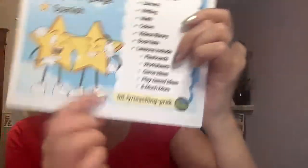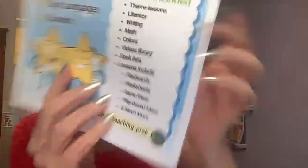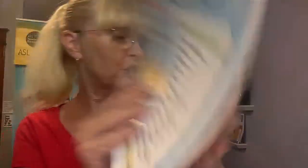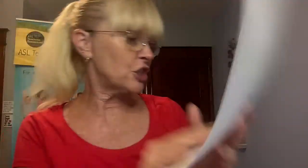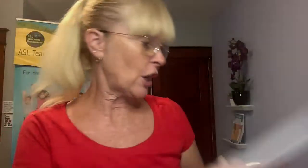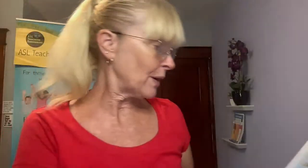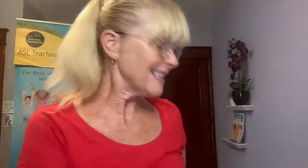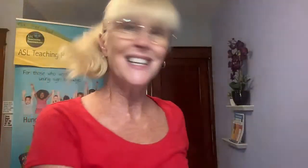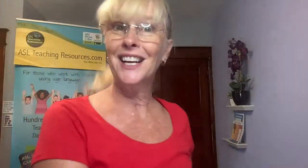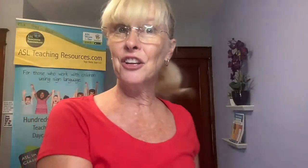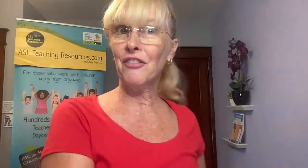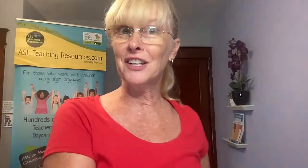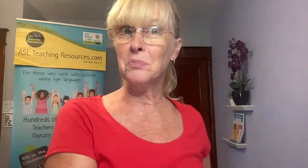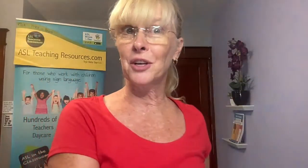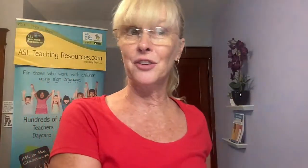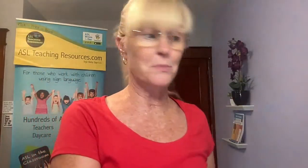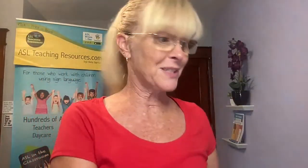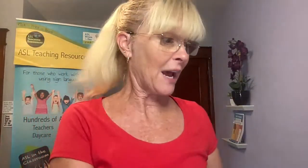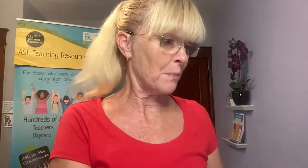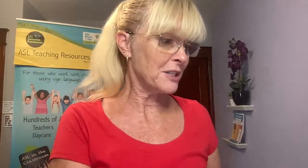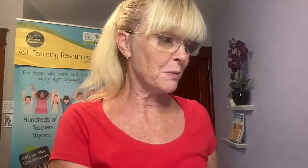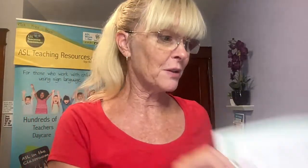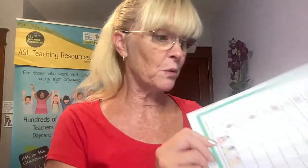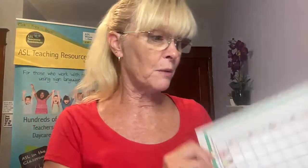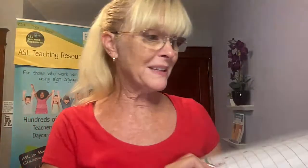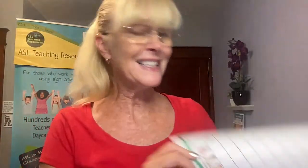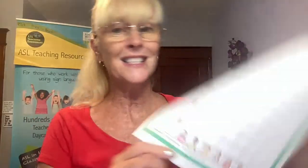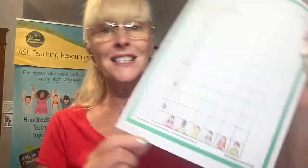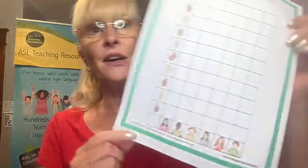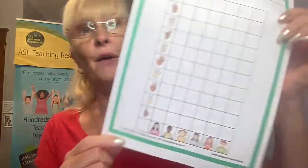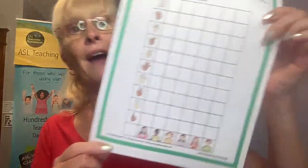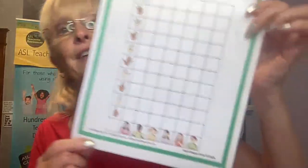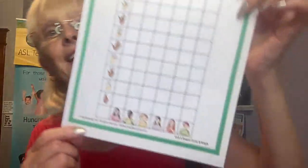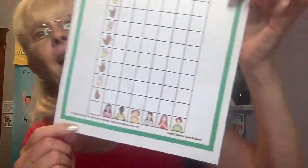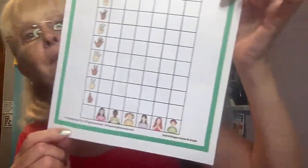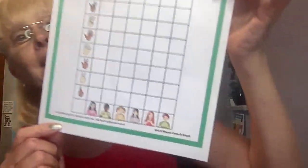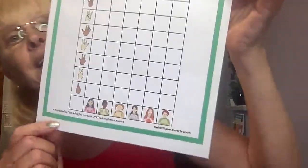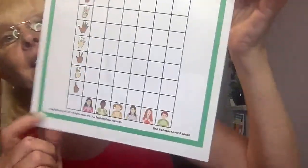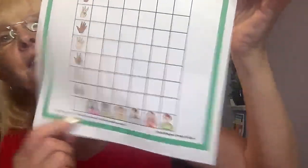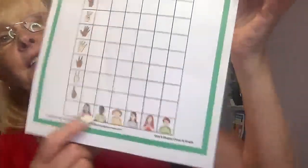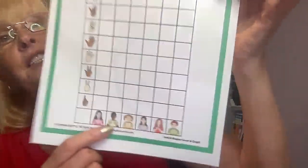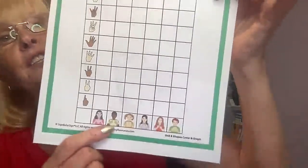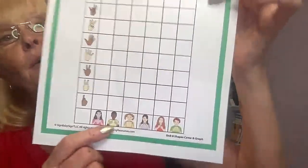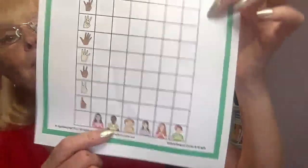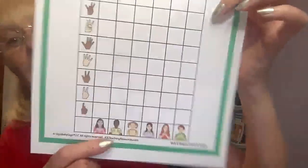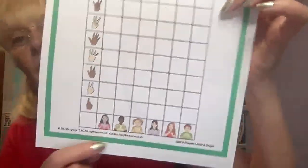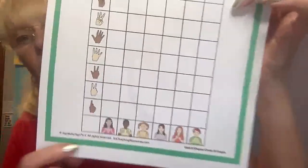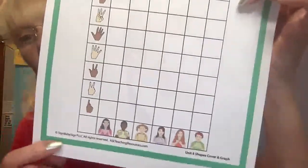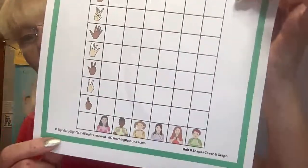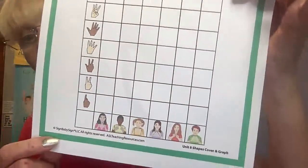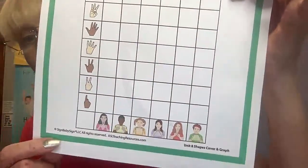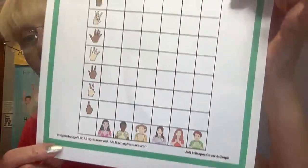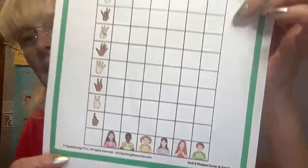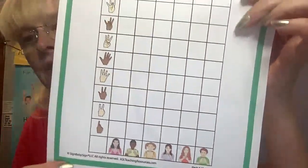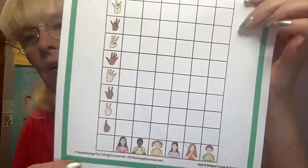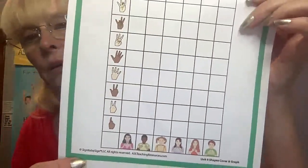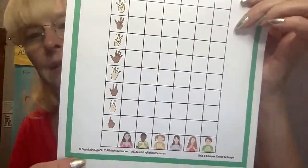and share it in your Facebook groups. Help us spread the word. But this is the graphing game that the kids get to do. Okay. So this